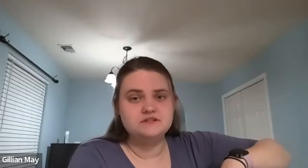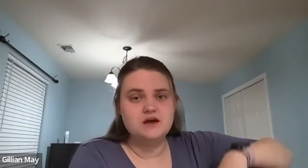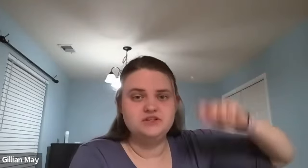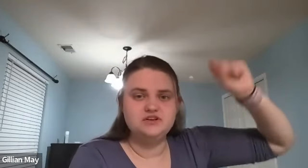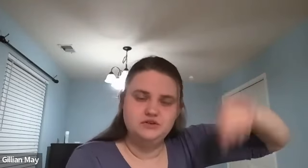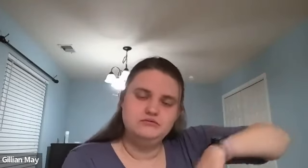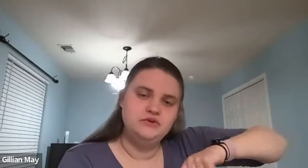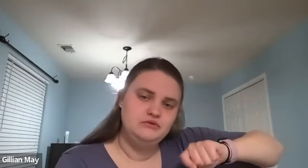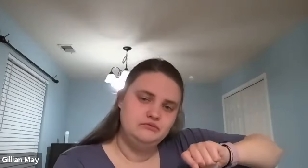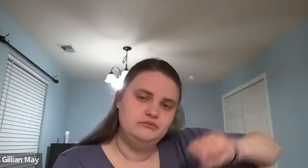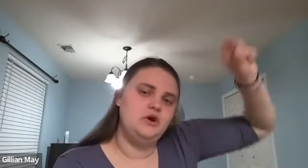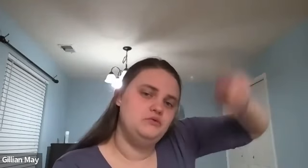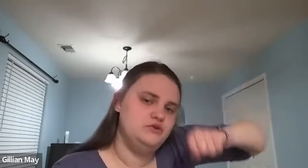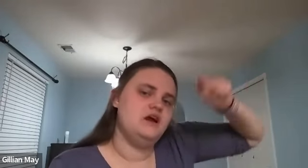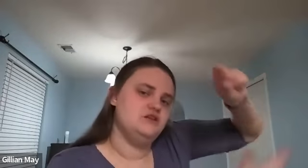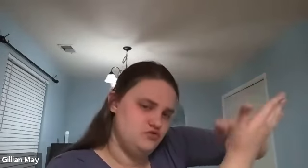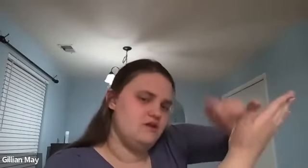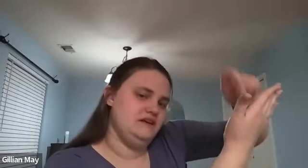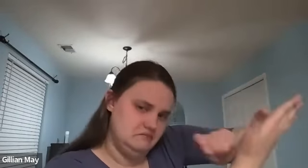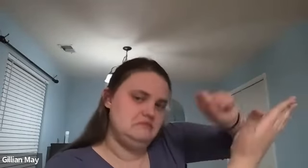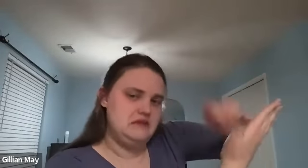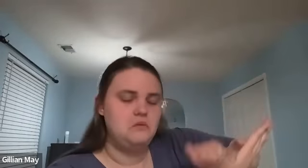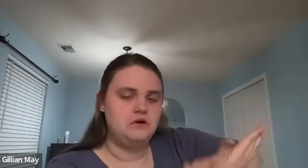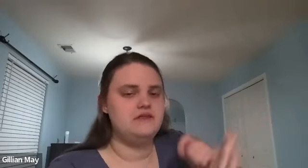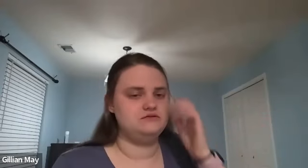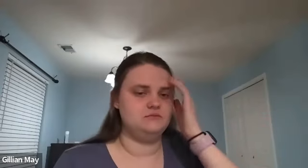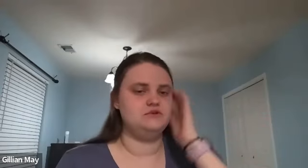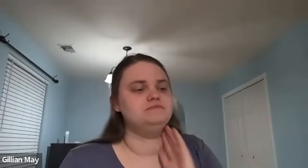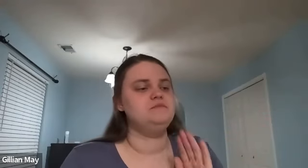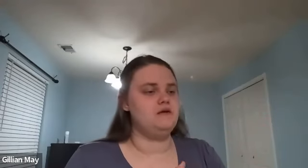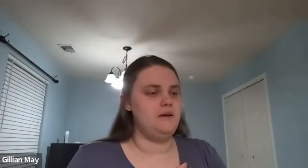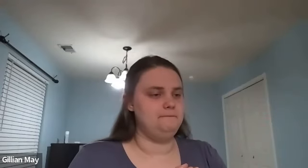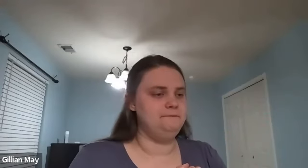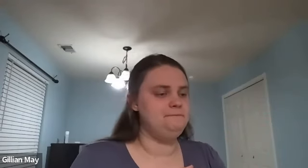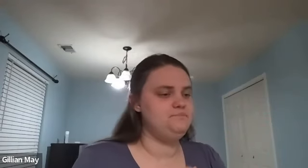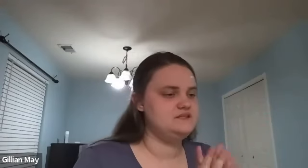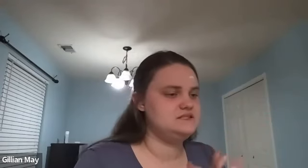top, but you know, you kind of are drawing downward in that sort of motion. Okay, let's see.